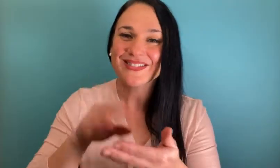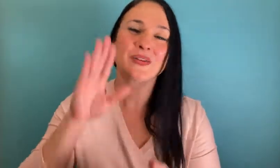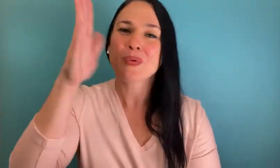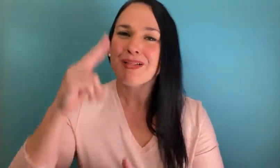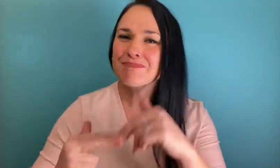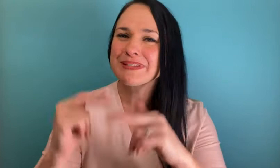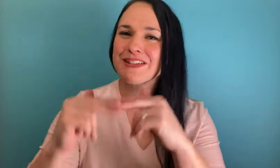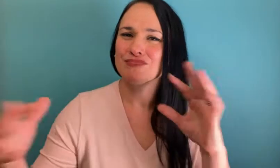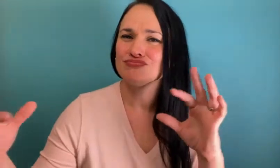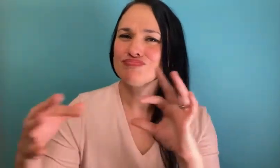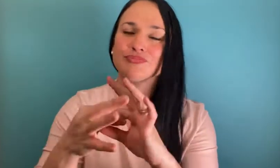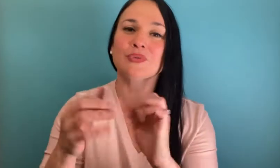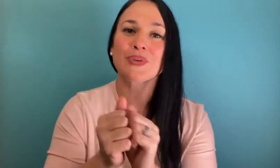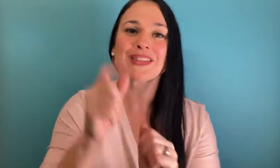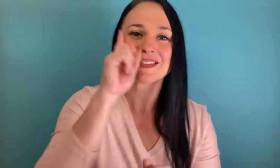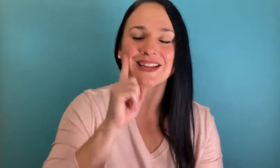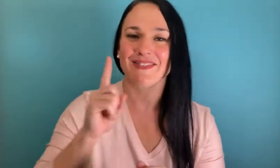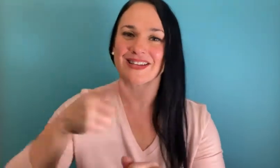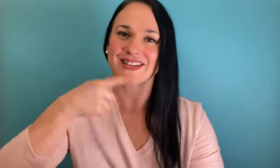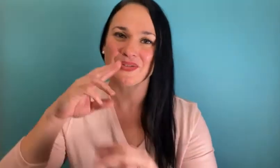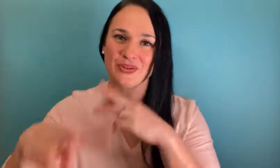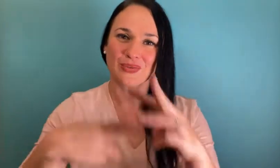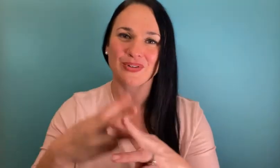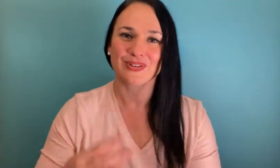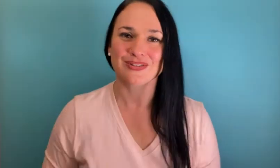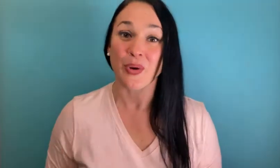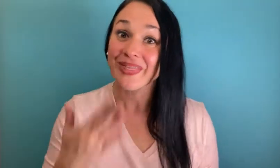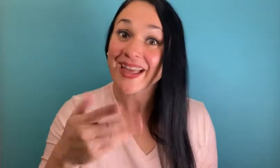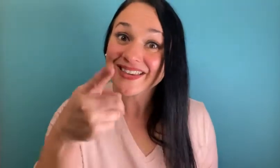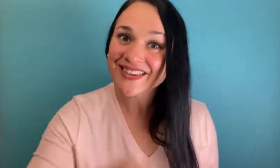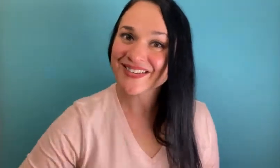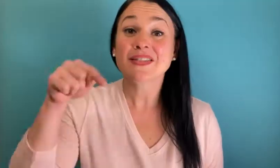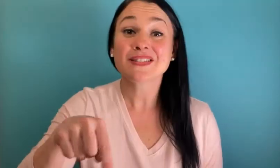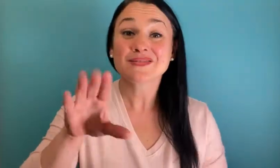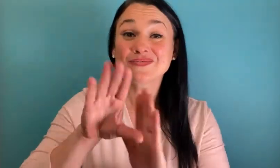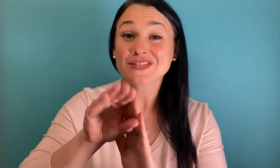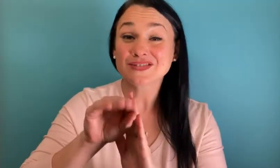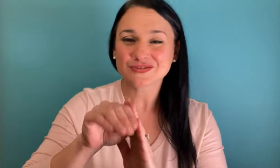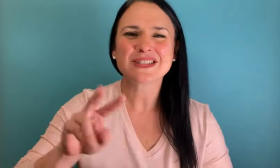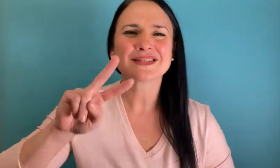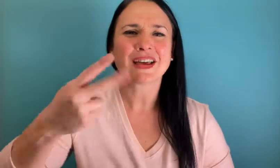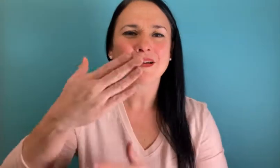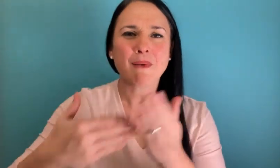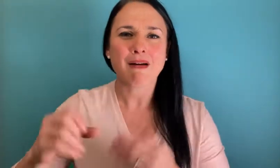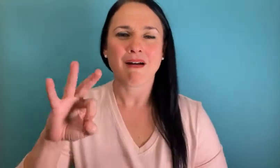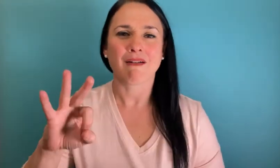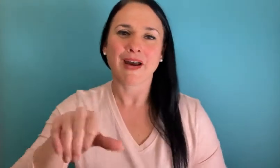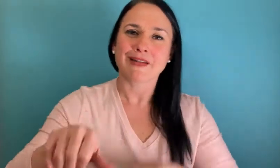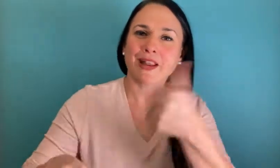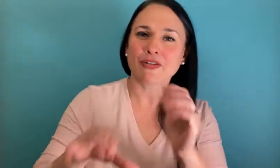you being here learning will build and connect the deaf and the hearing worlds. So thank you. This video is a second